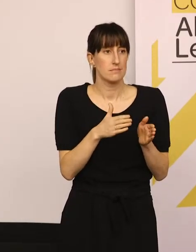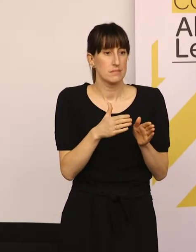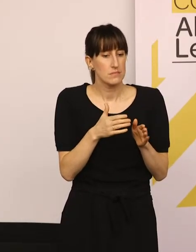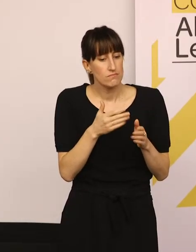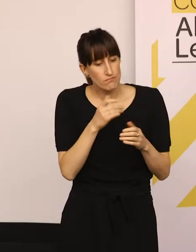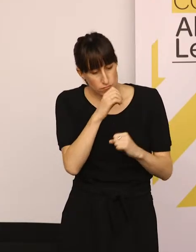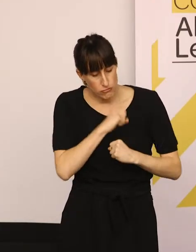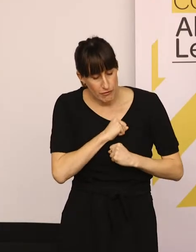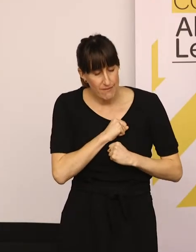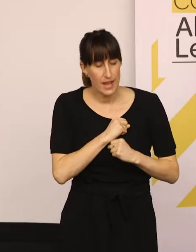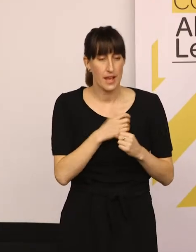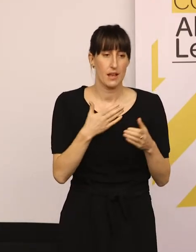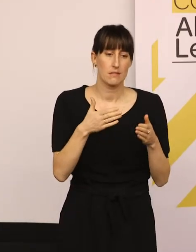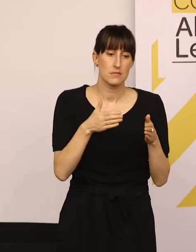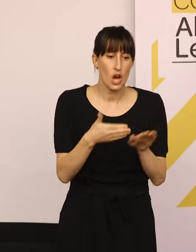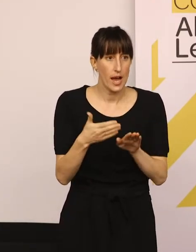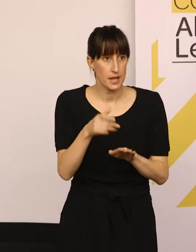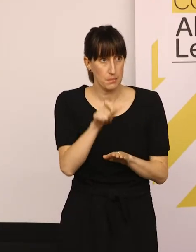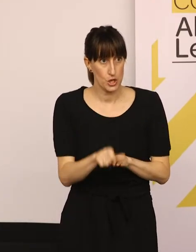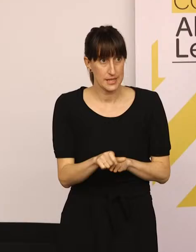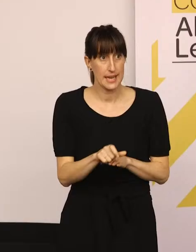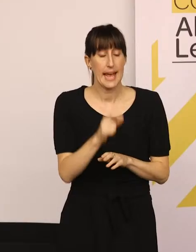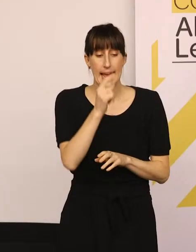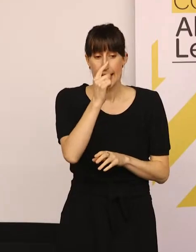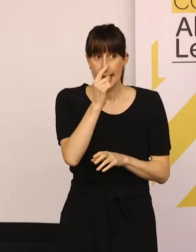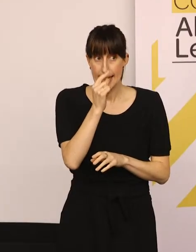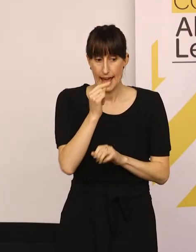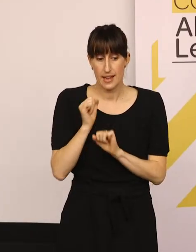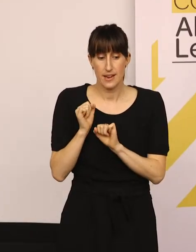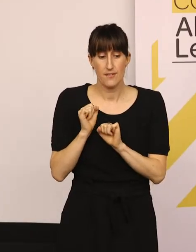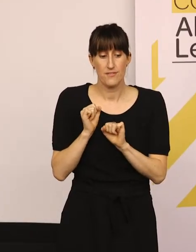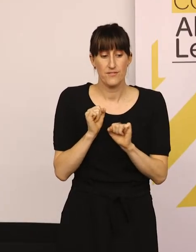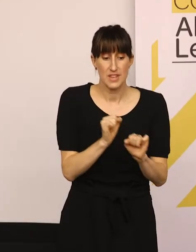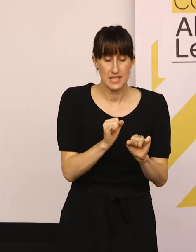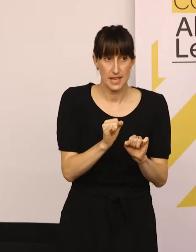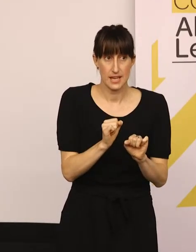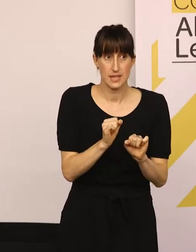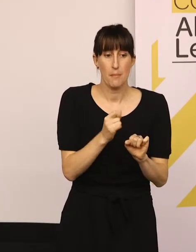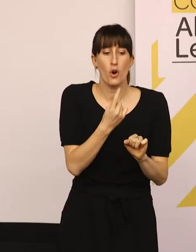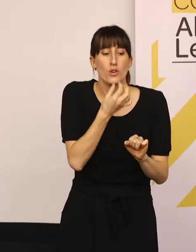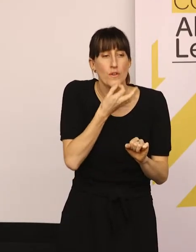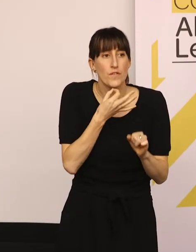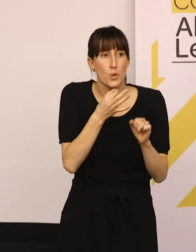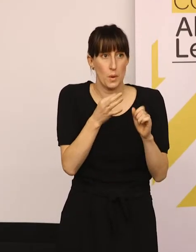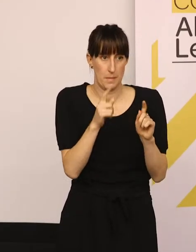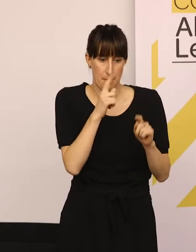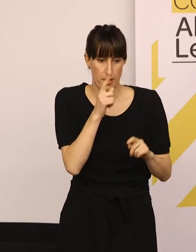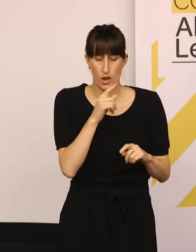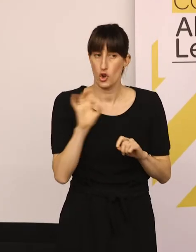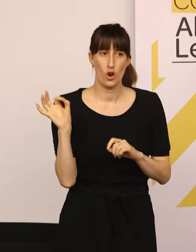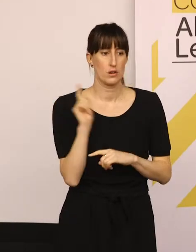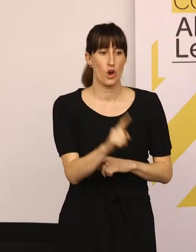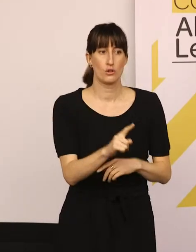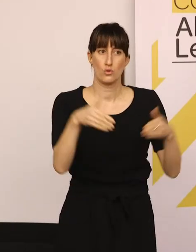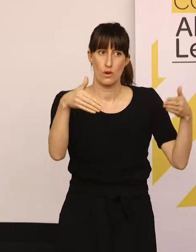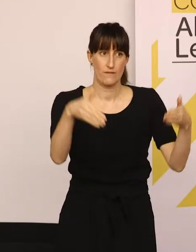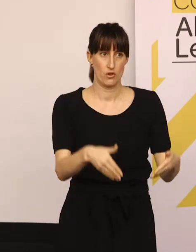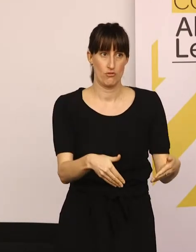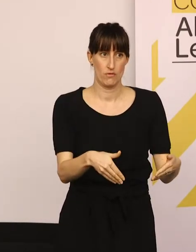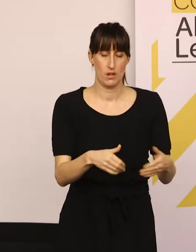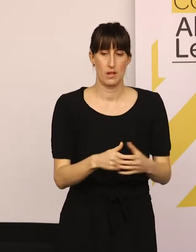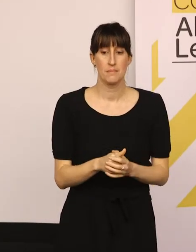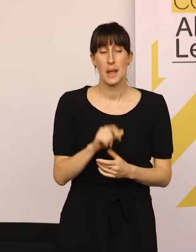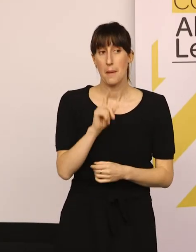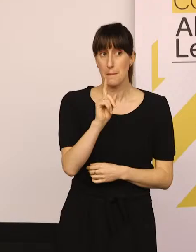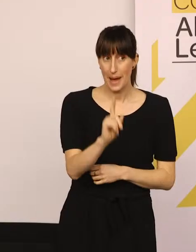that people who have been in quarantine, that is, who have been symptomatic as they have come across the border, or who have developed symptoms during